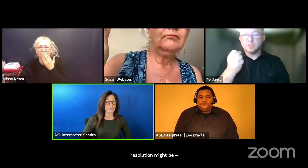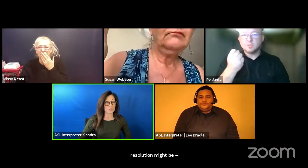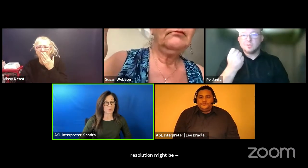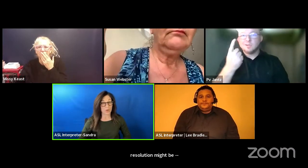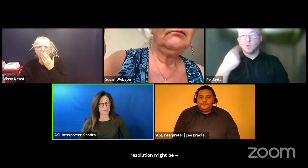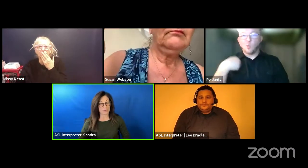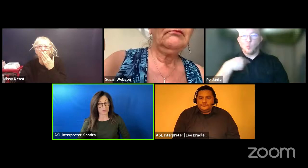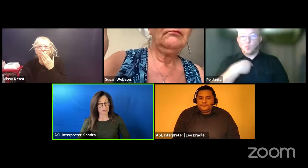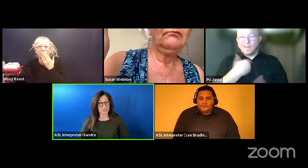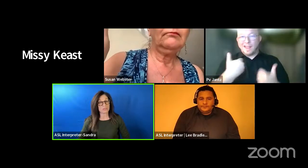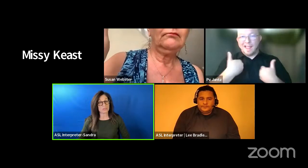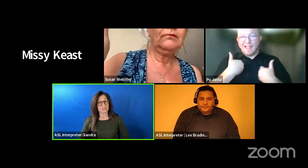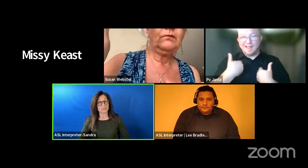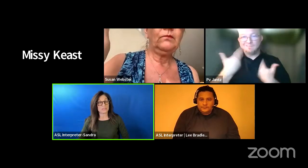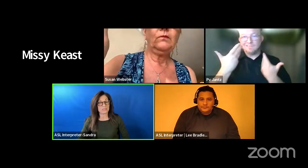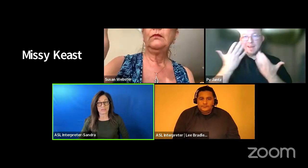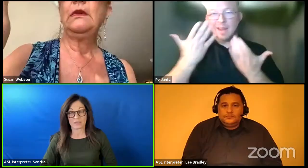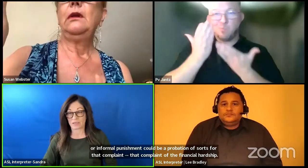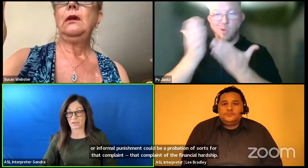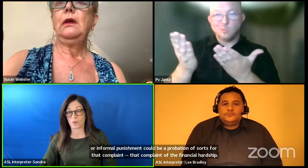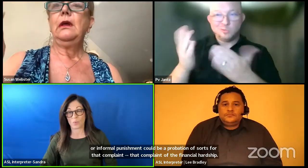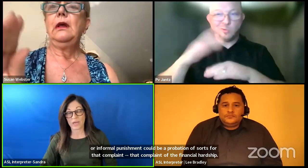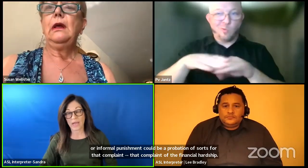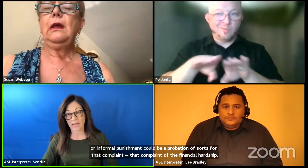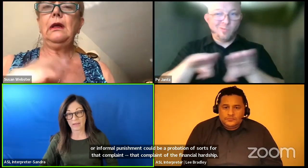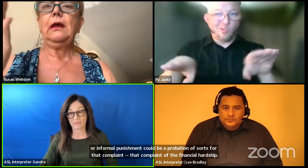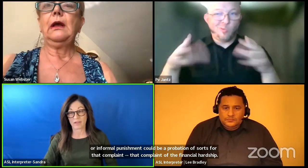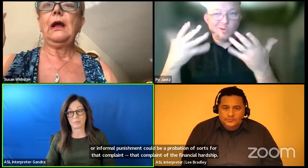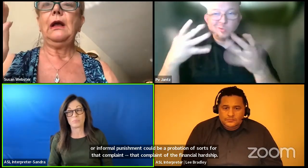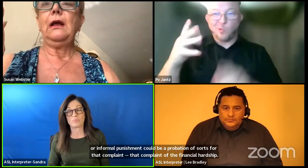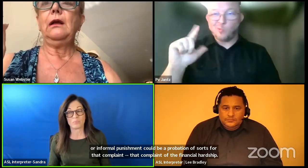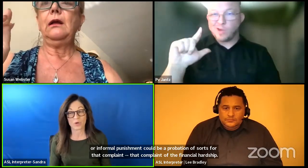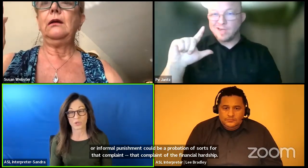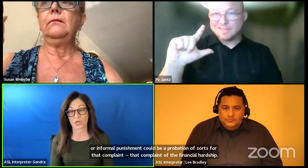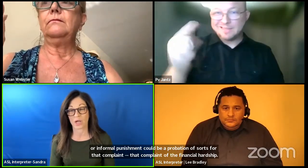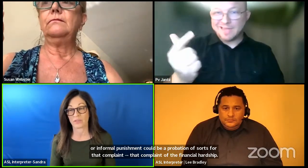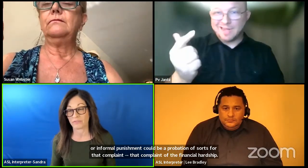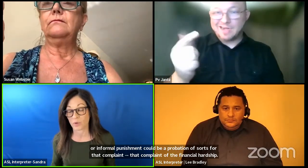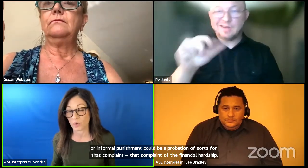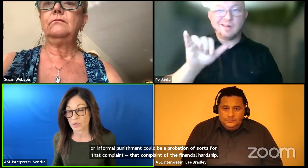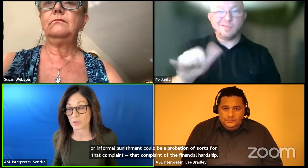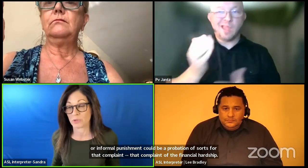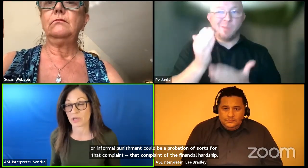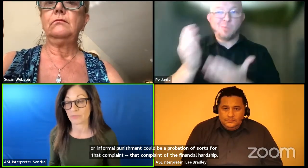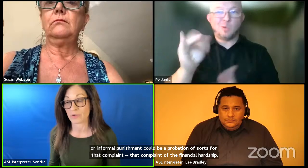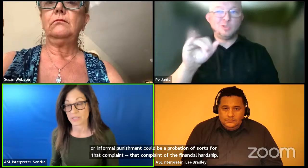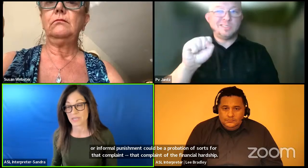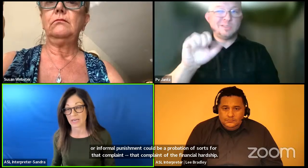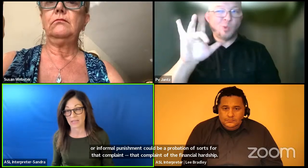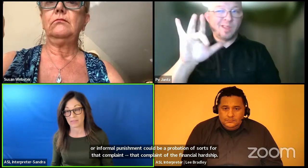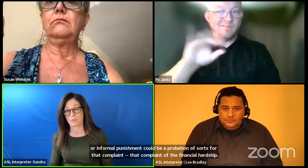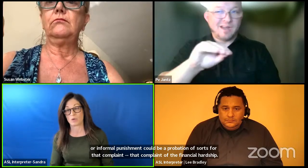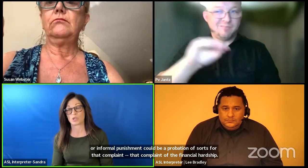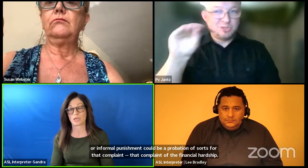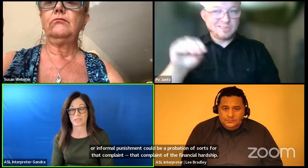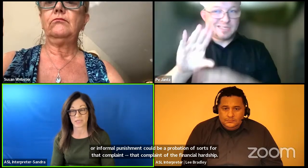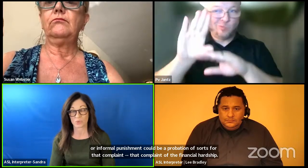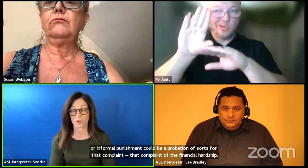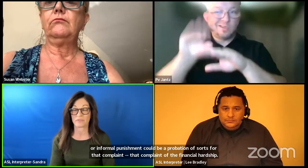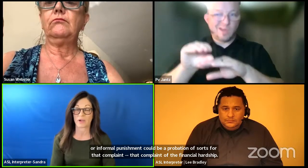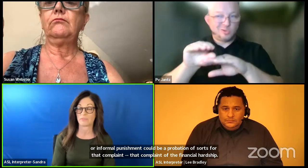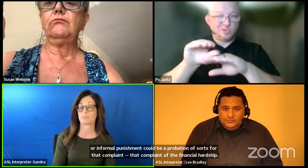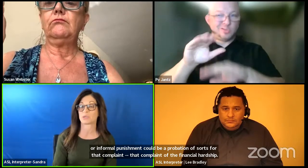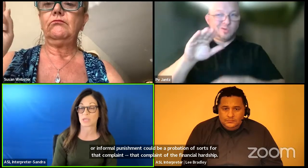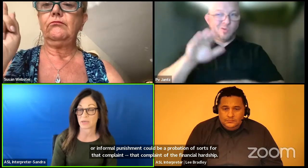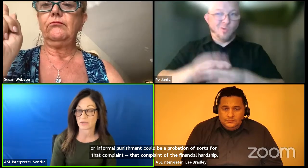Now, Commissioner Webster, we have a motion on the floor, so I'm looking for a second, and the motion is